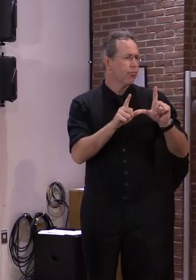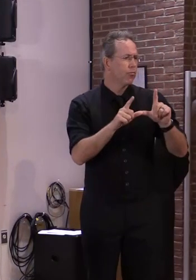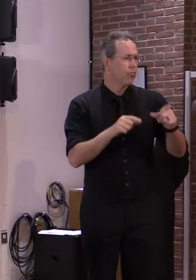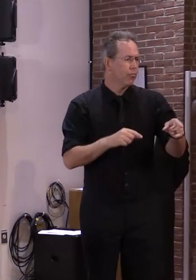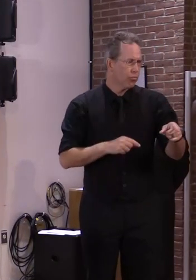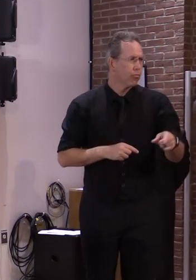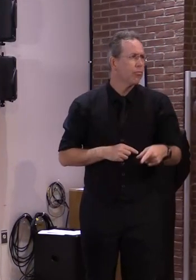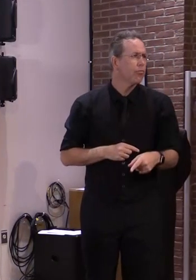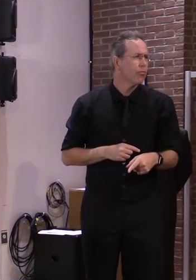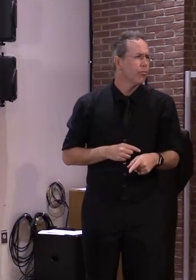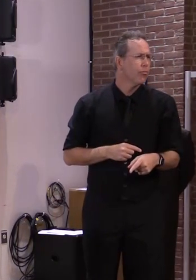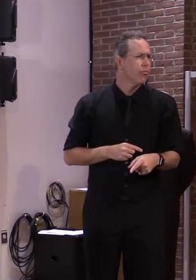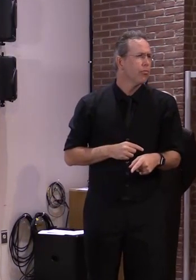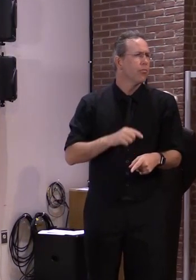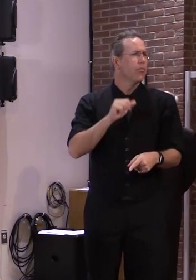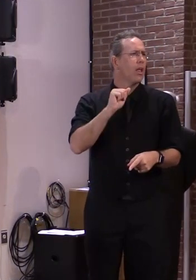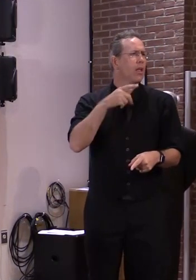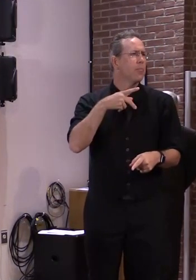Associated Press.